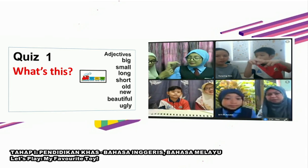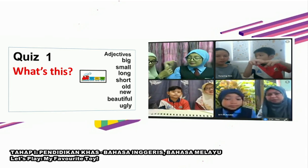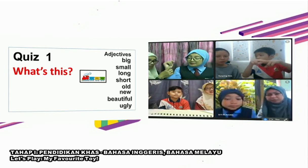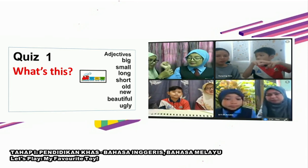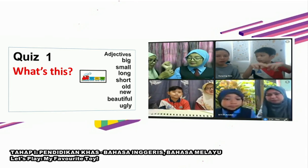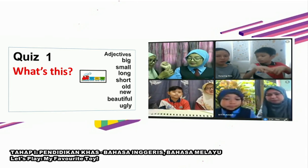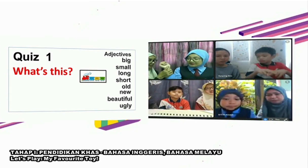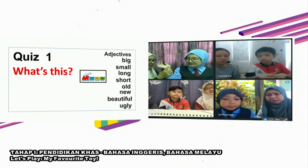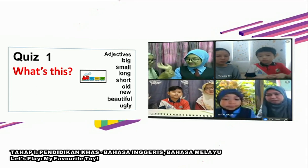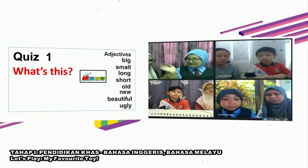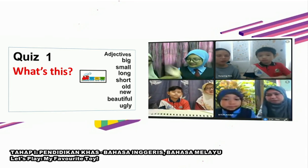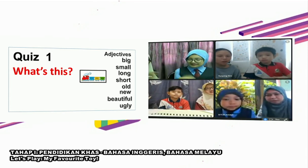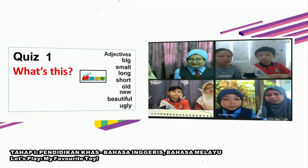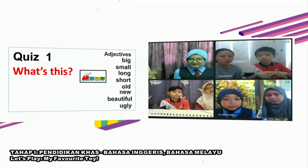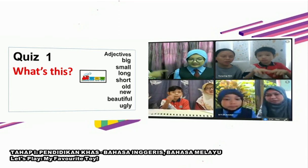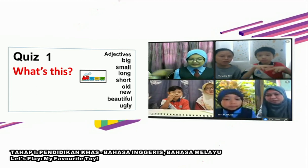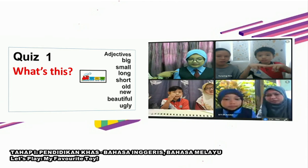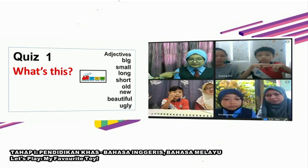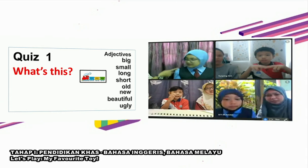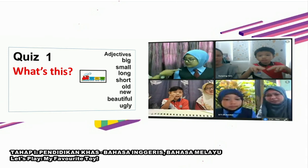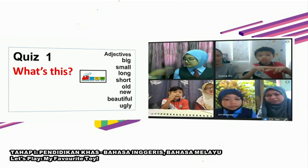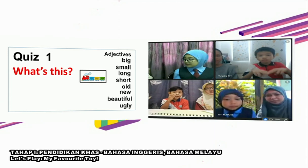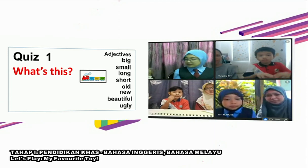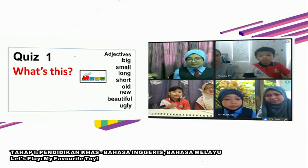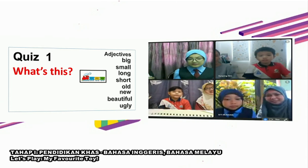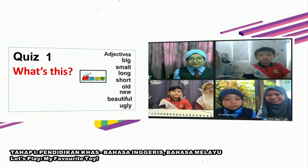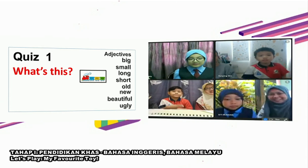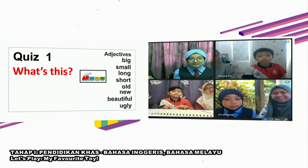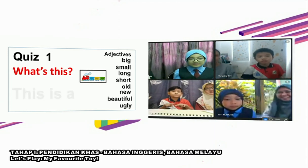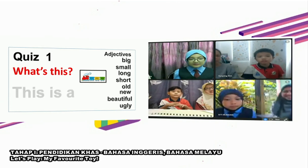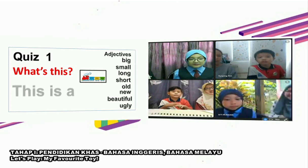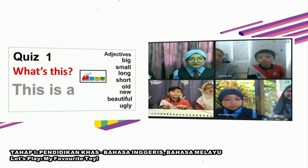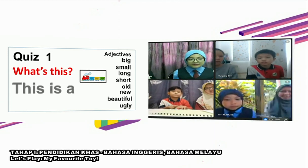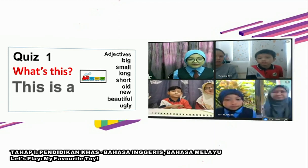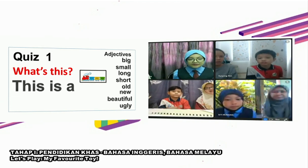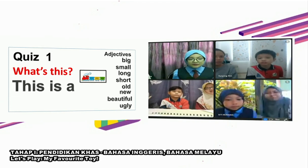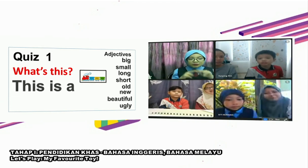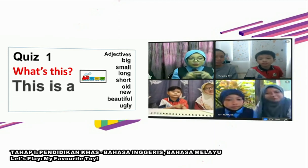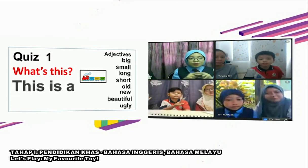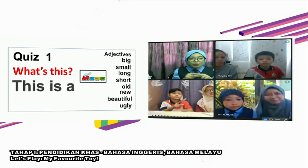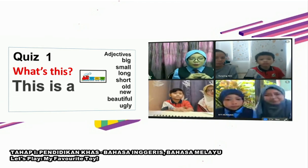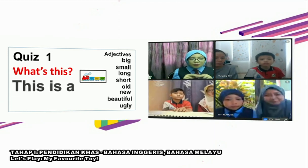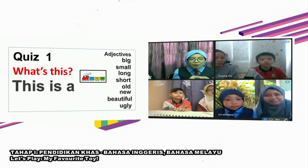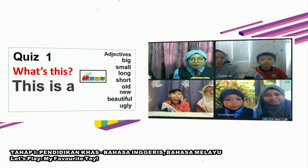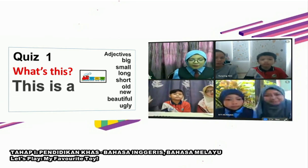Okay. Okay, Dahlia. Yeah. Okay, Dahlia want to try. Train. Where to go? Which one?